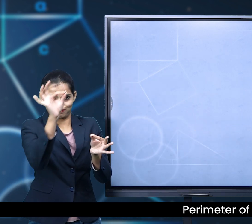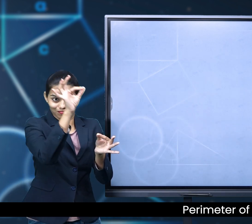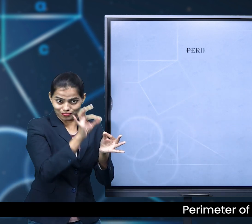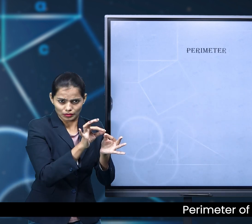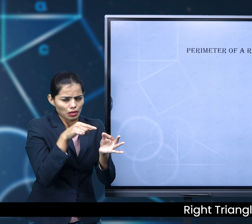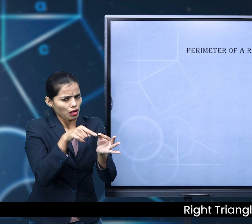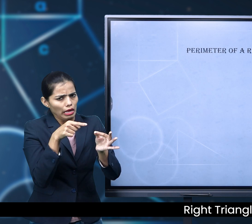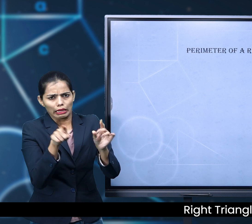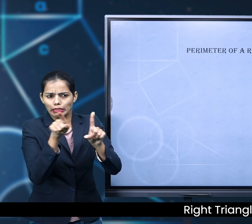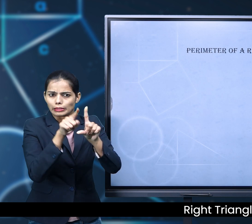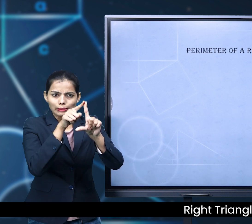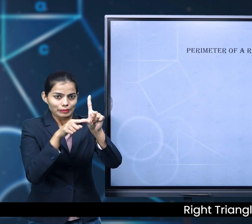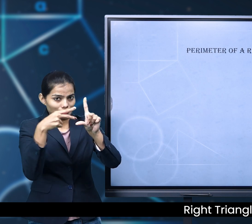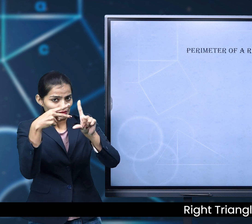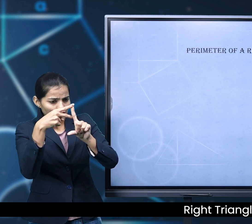Perimeter of a right triangle.